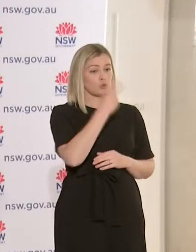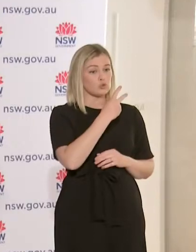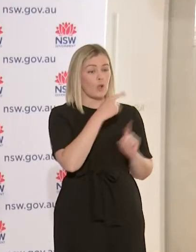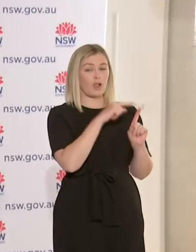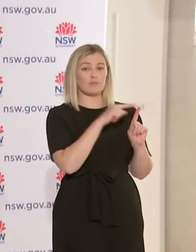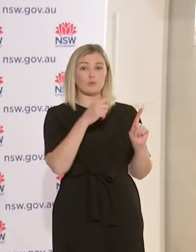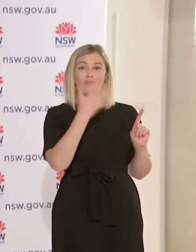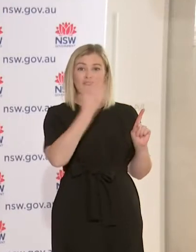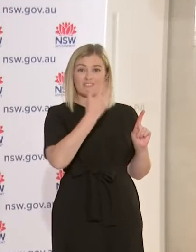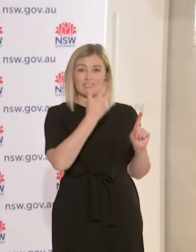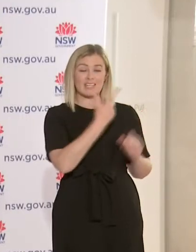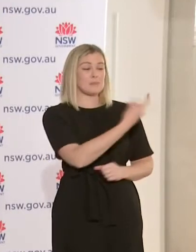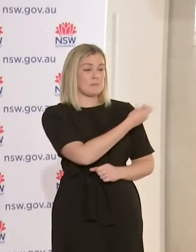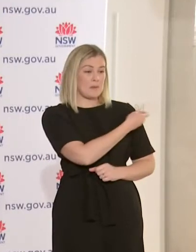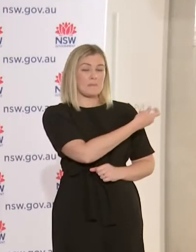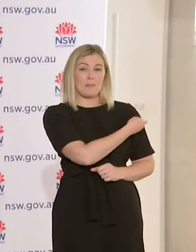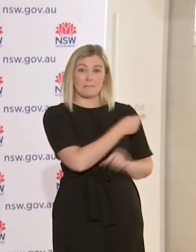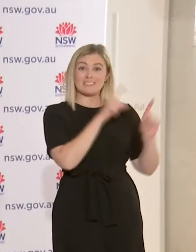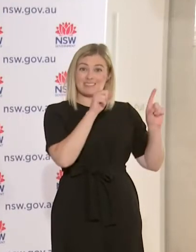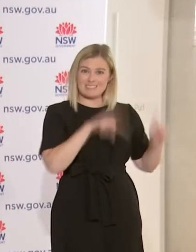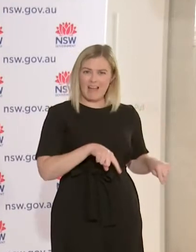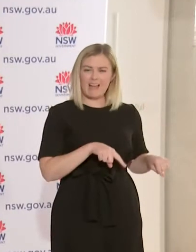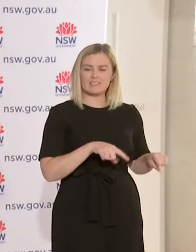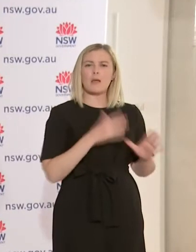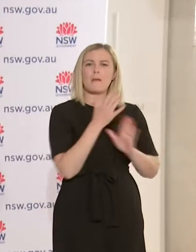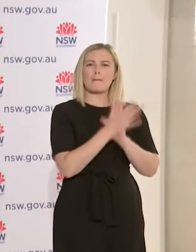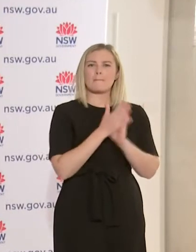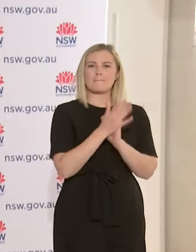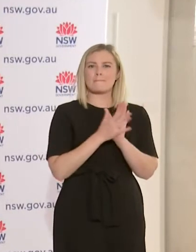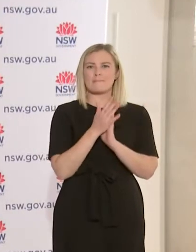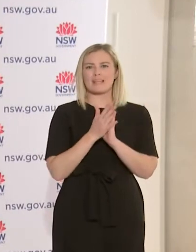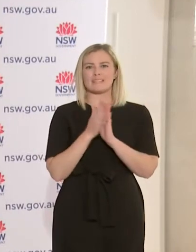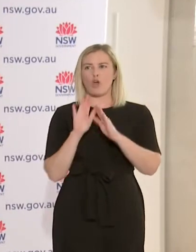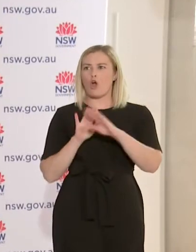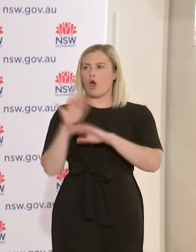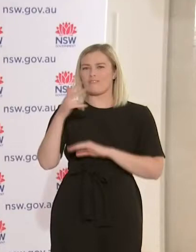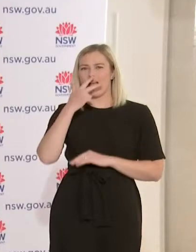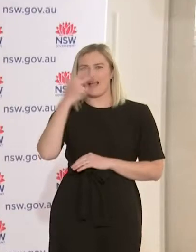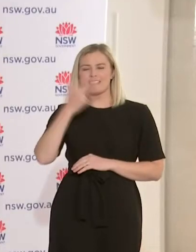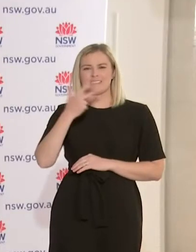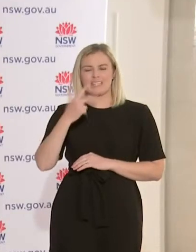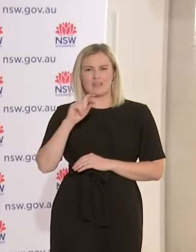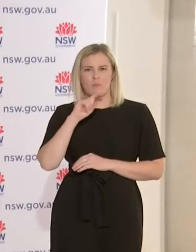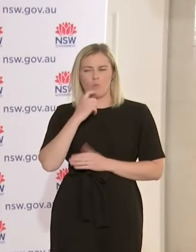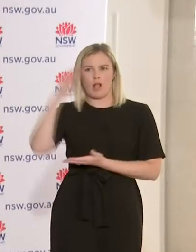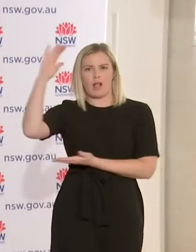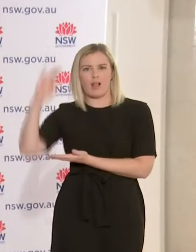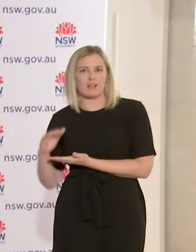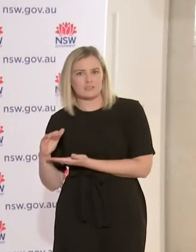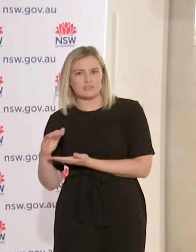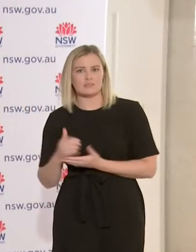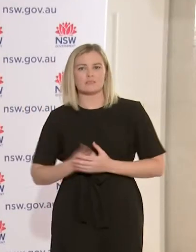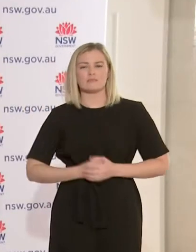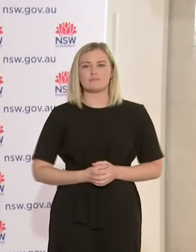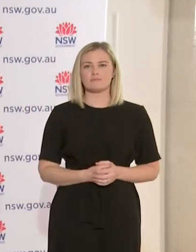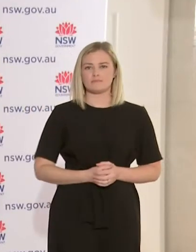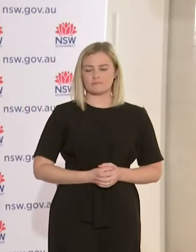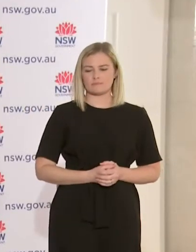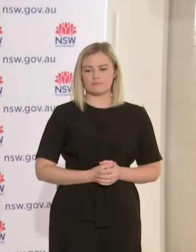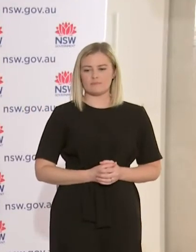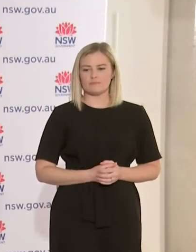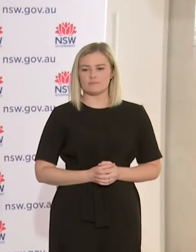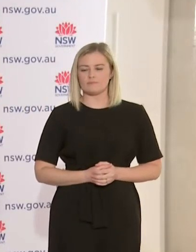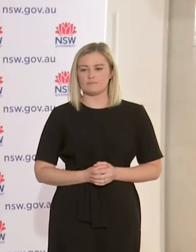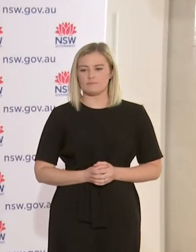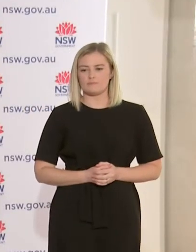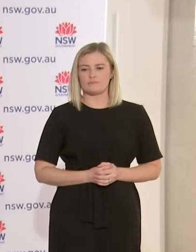over 16s getting vaccinated because you've got all these 12 to 15-year-olds in Clearly my advice to general practice is prioritise your